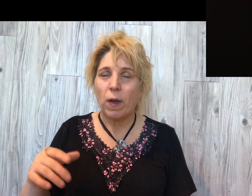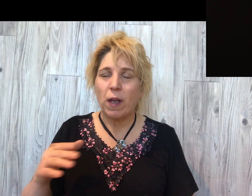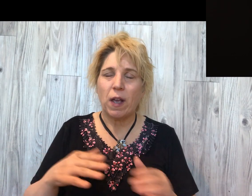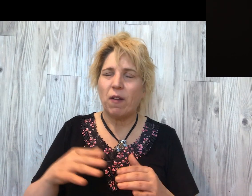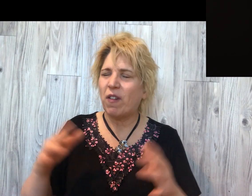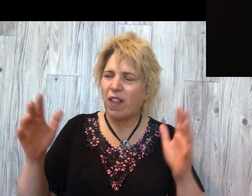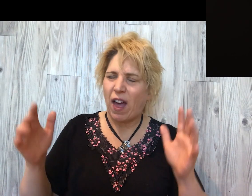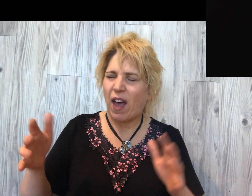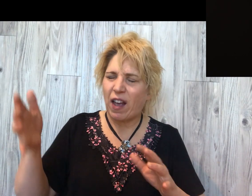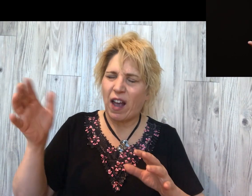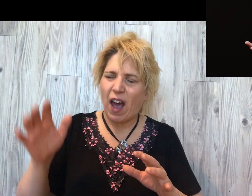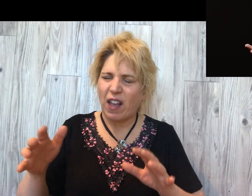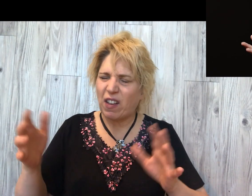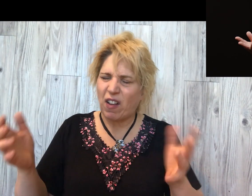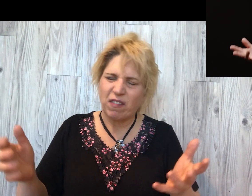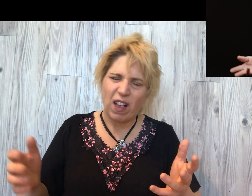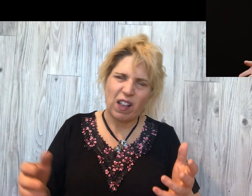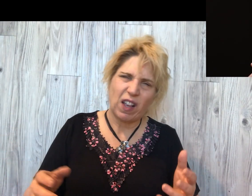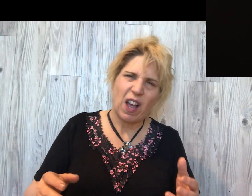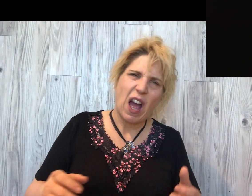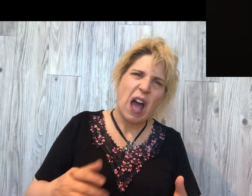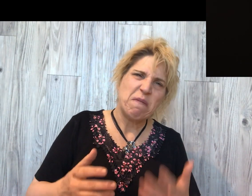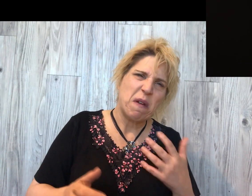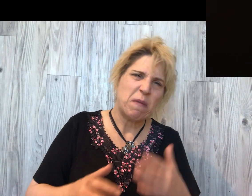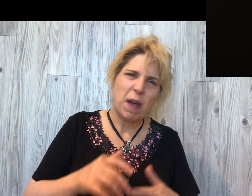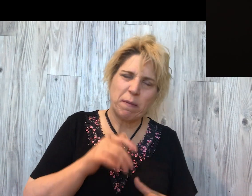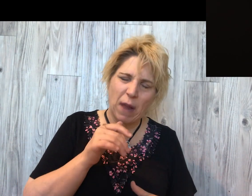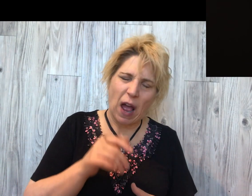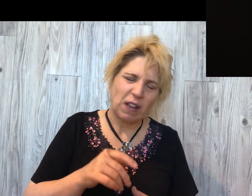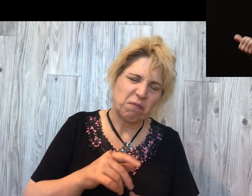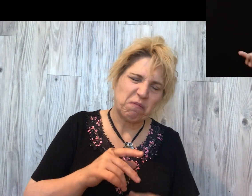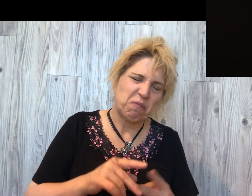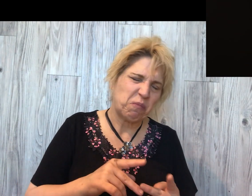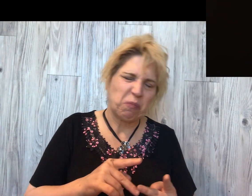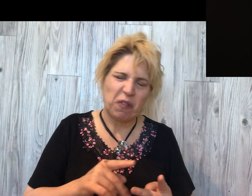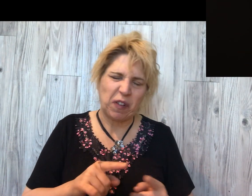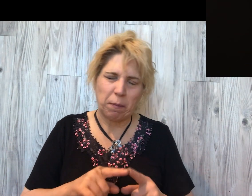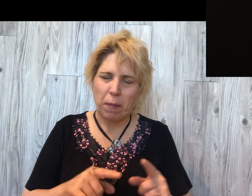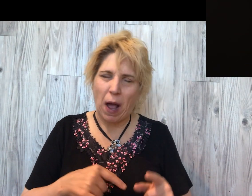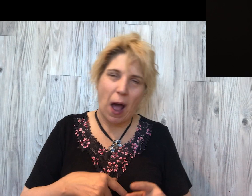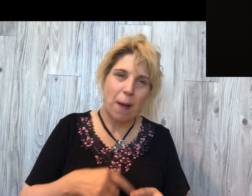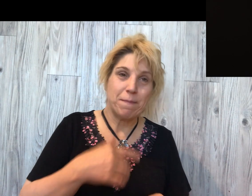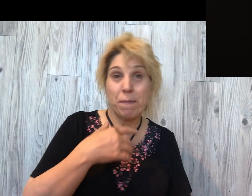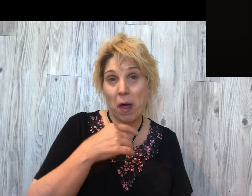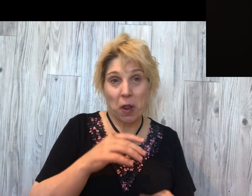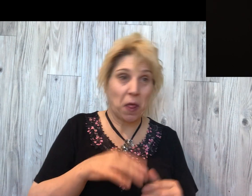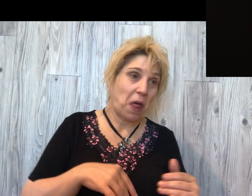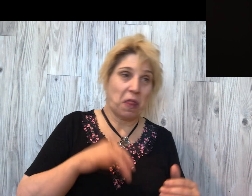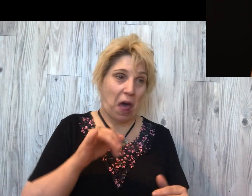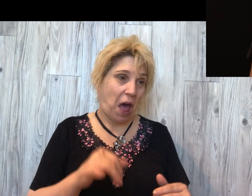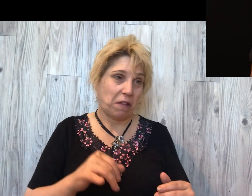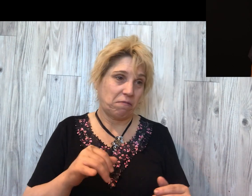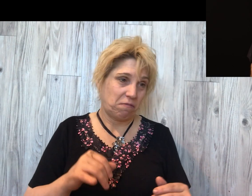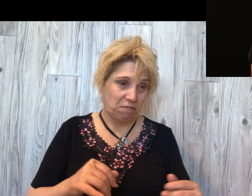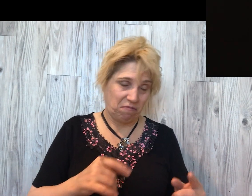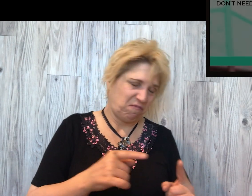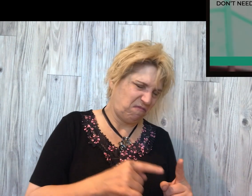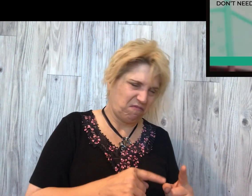that God grades on the curve and say, well, I may not be perfect, but I'm sure better than that sinner. Let me give you a third